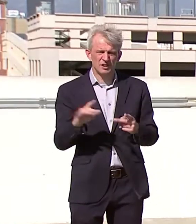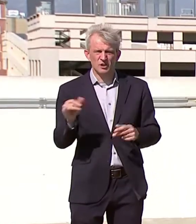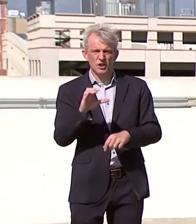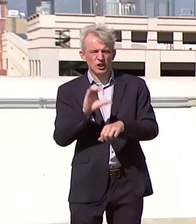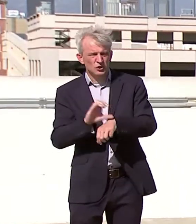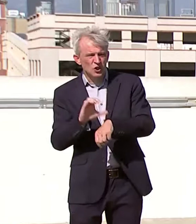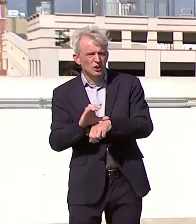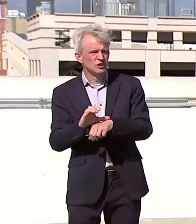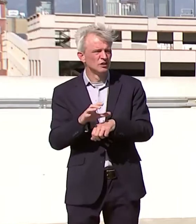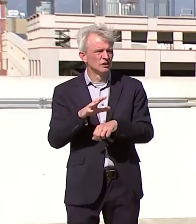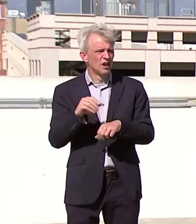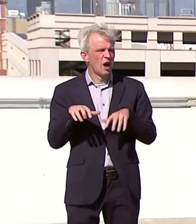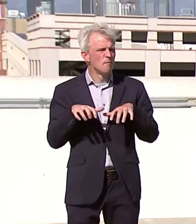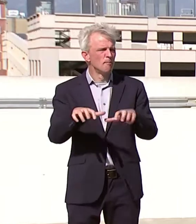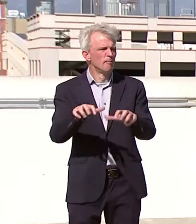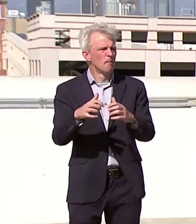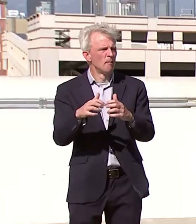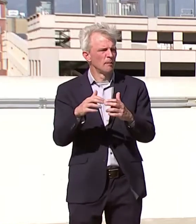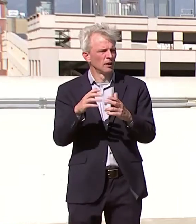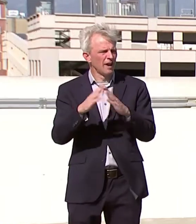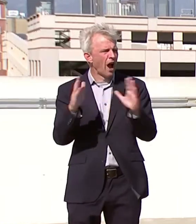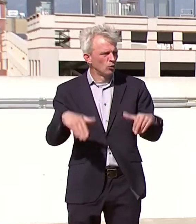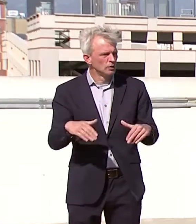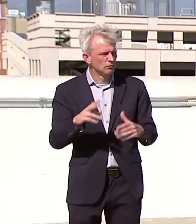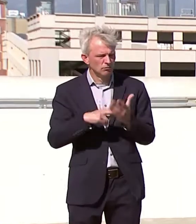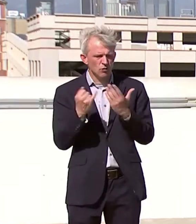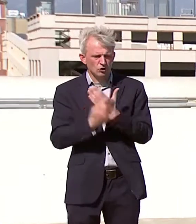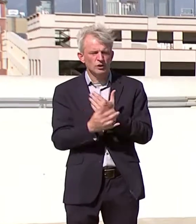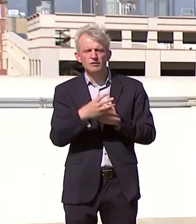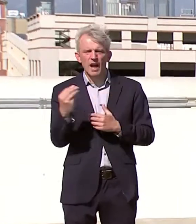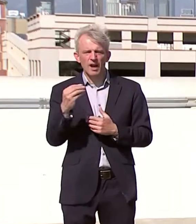public housing projects and senior homes around.